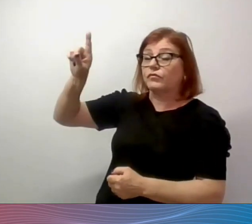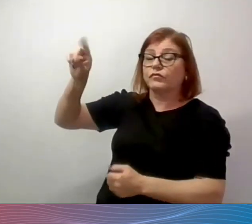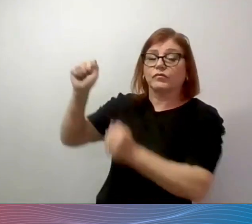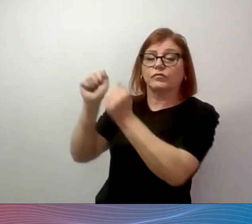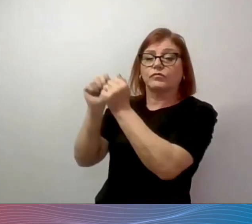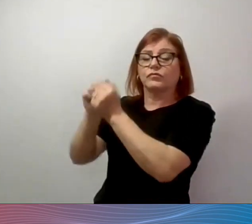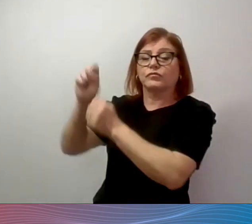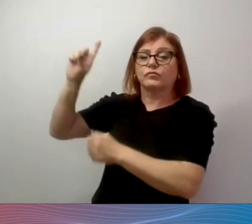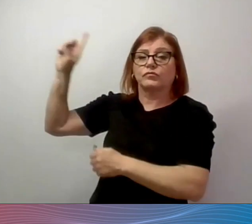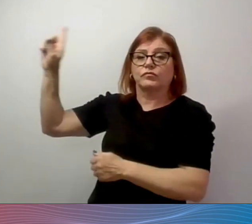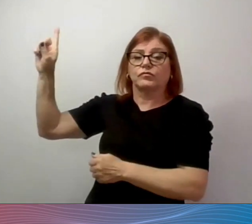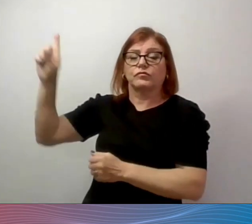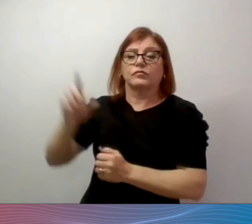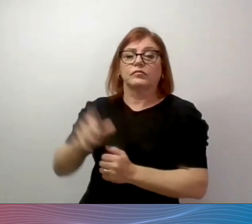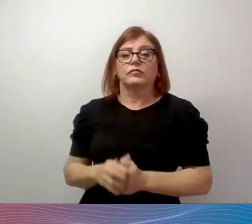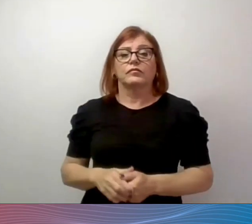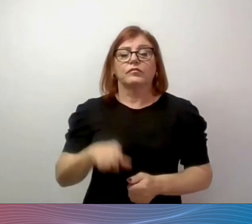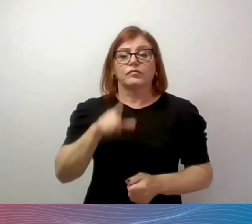vai